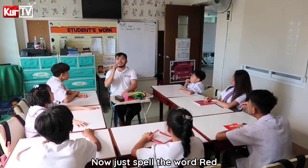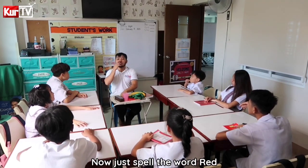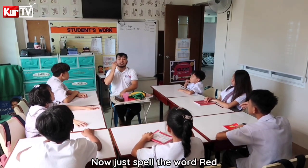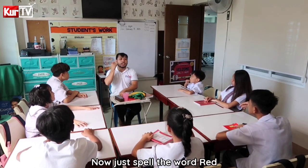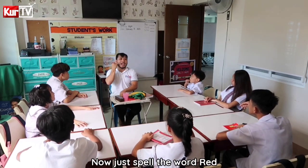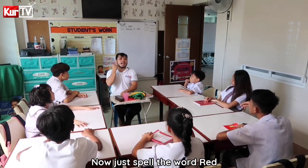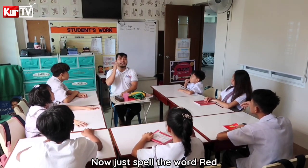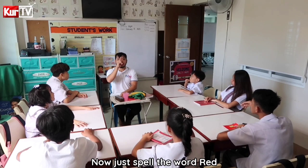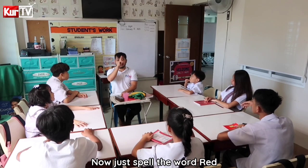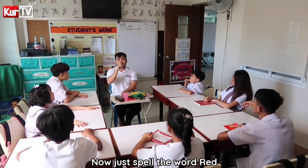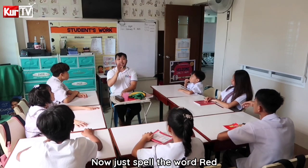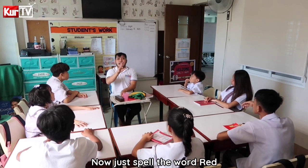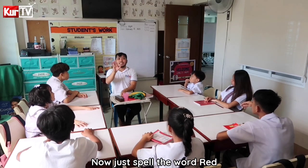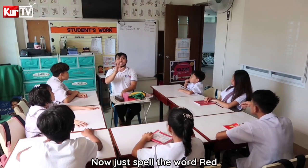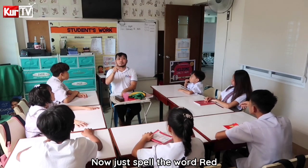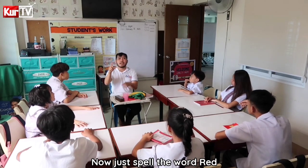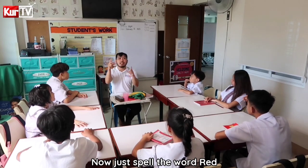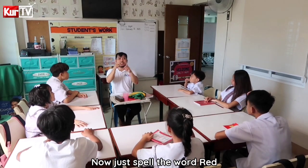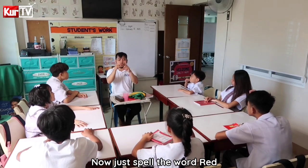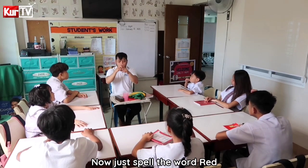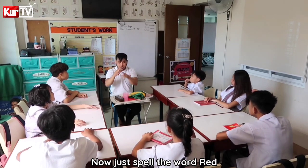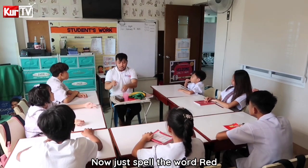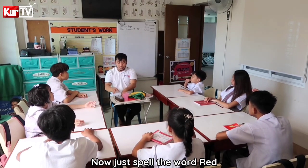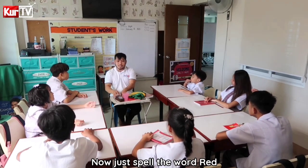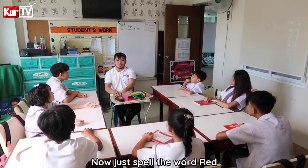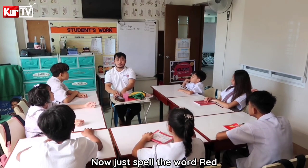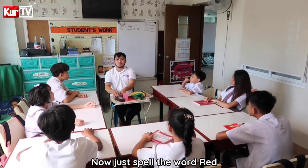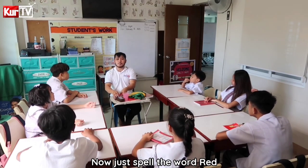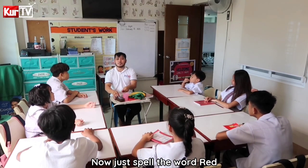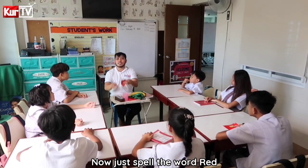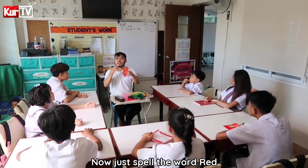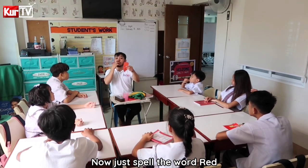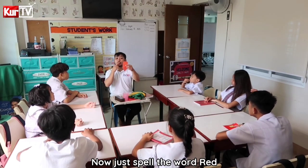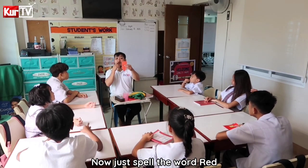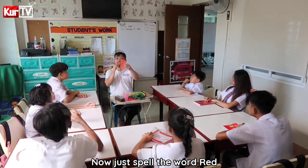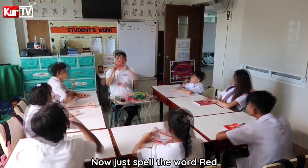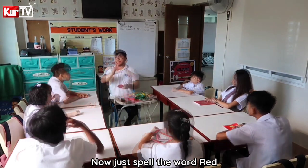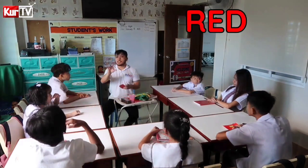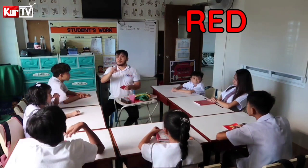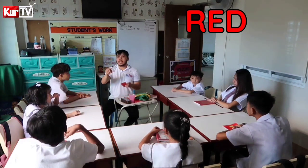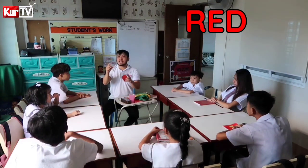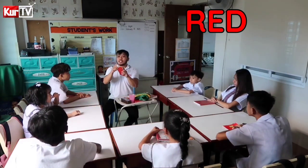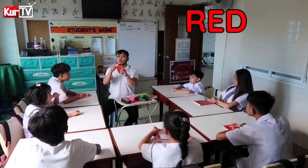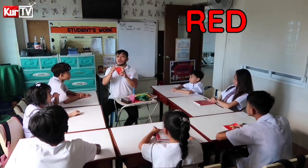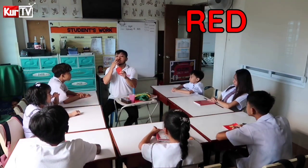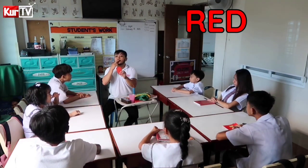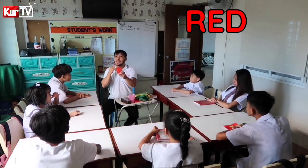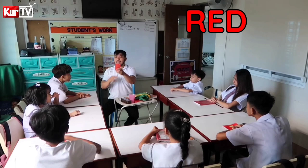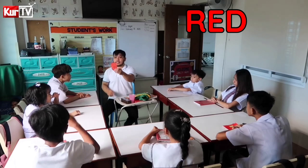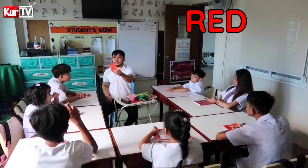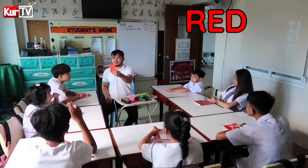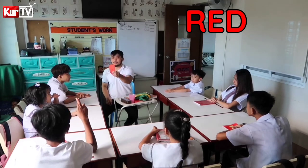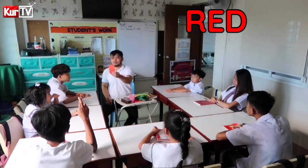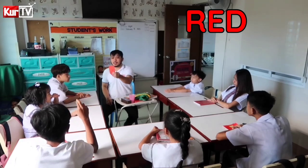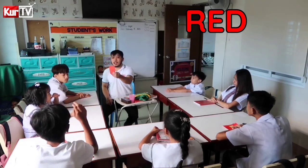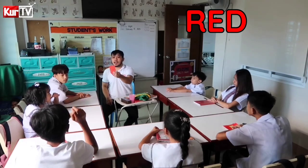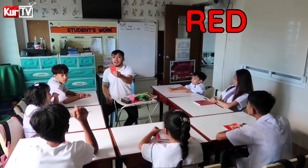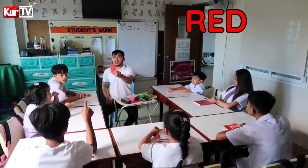Jazz. Spell the word red. Spell the word red. R.